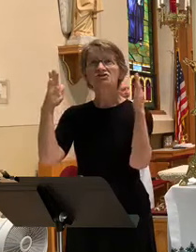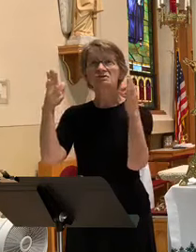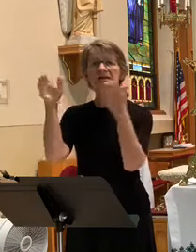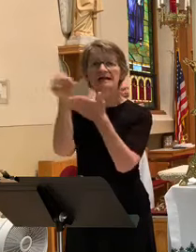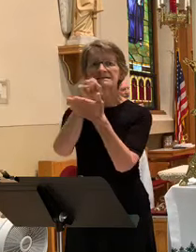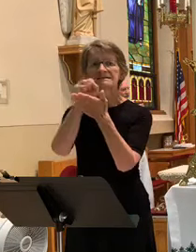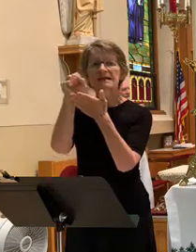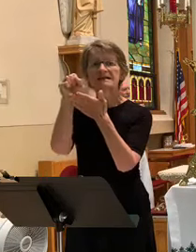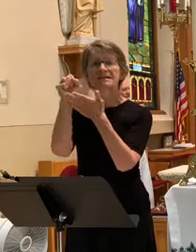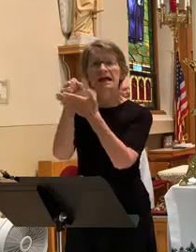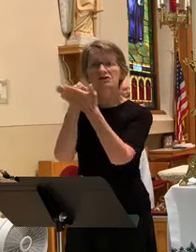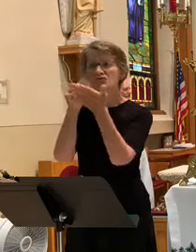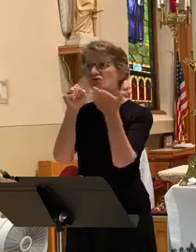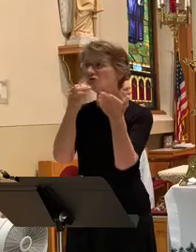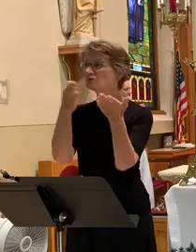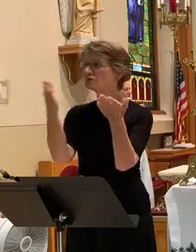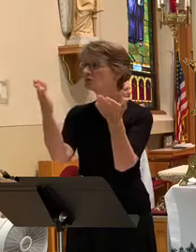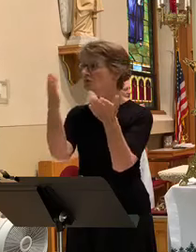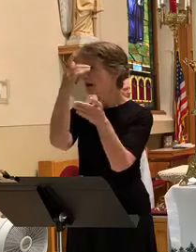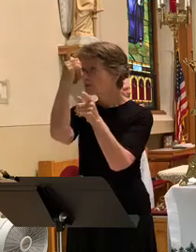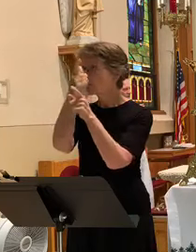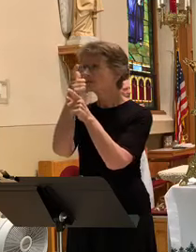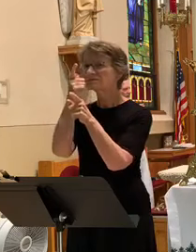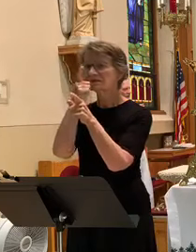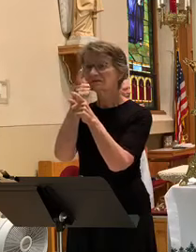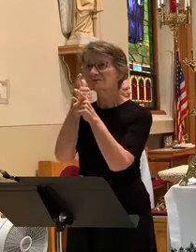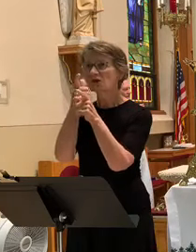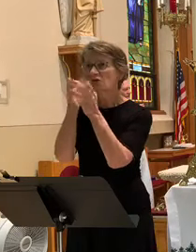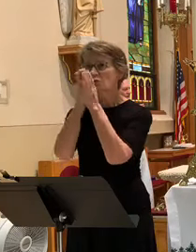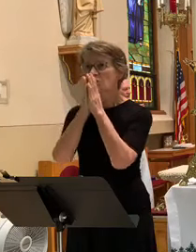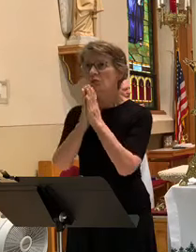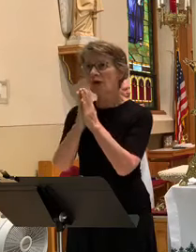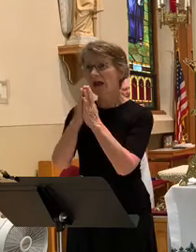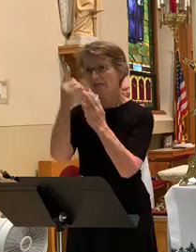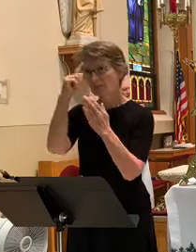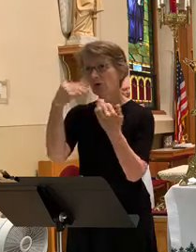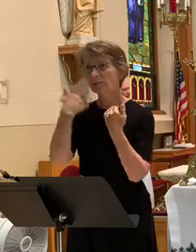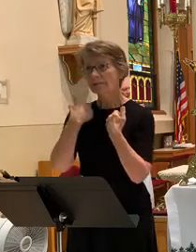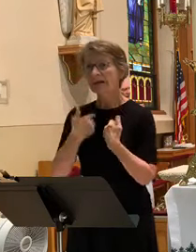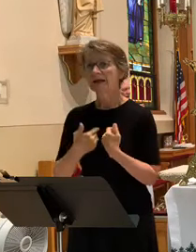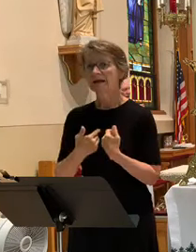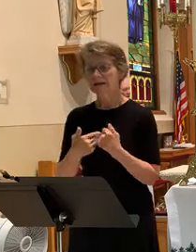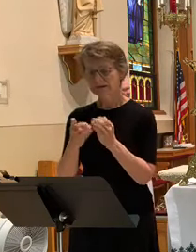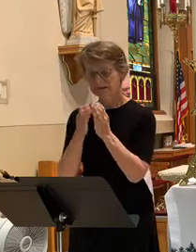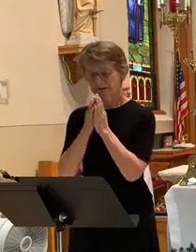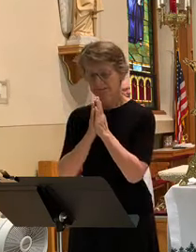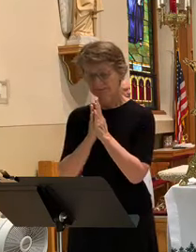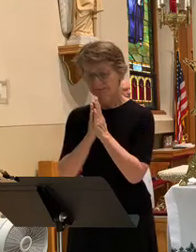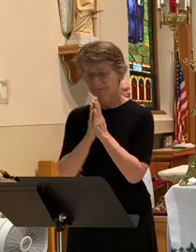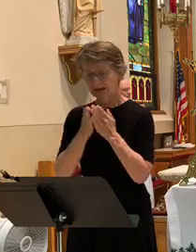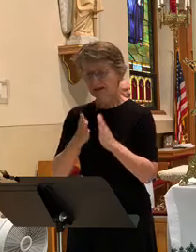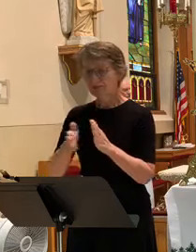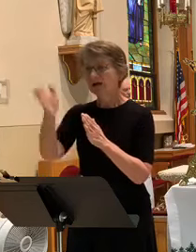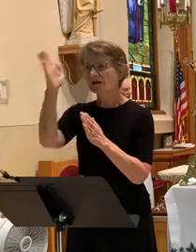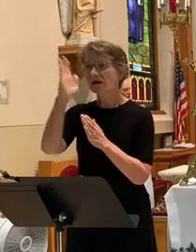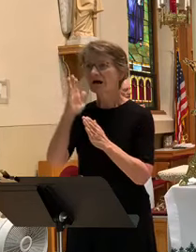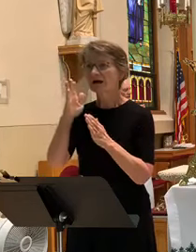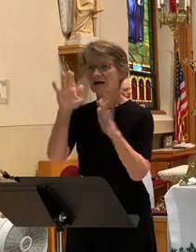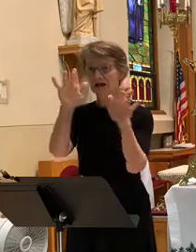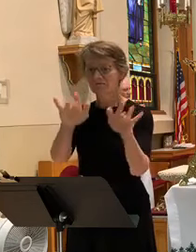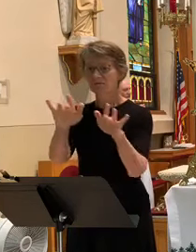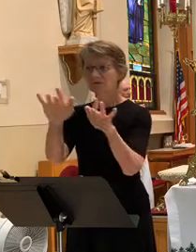saints, and you, my brothers and sisters, to pray for me to the Lord our God. May Almighty God have